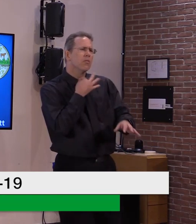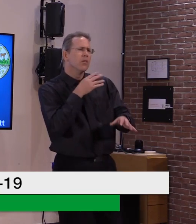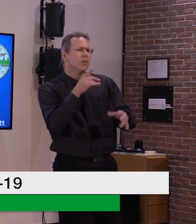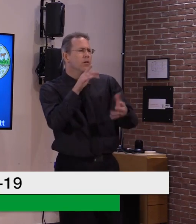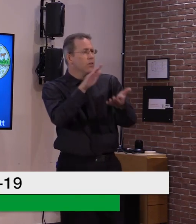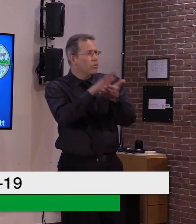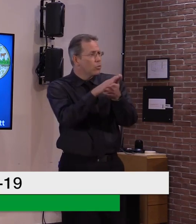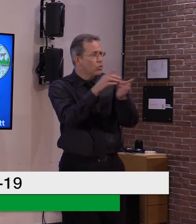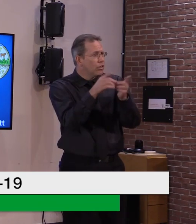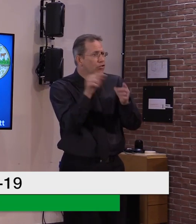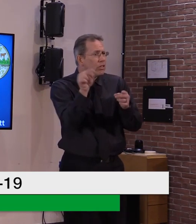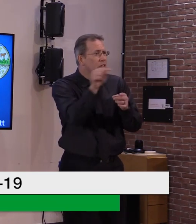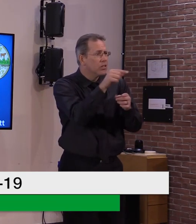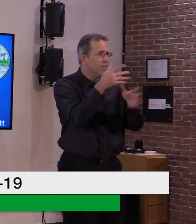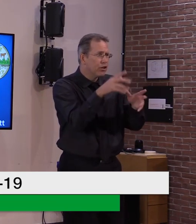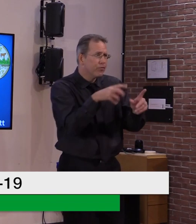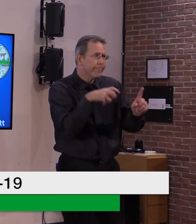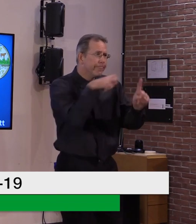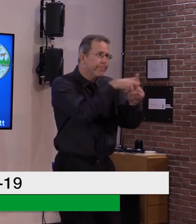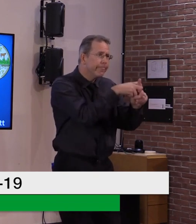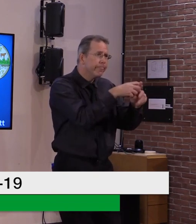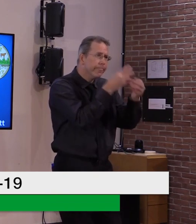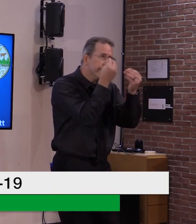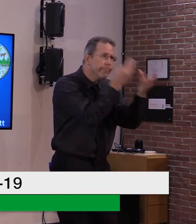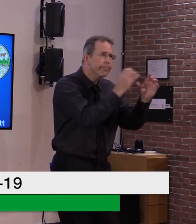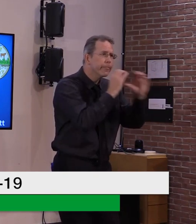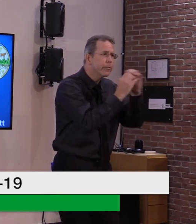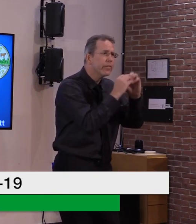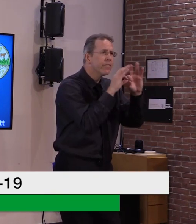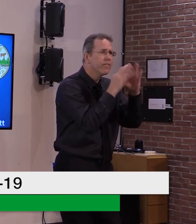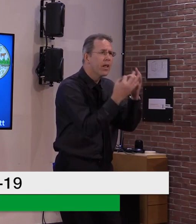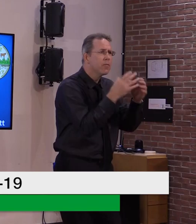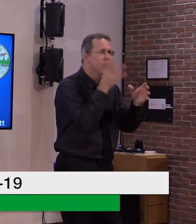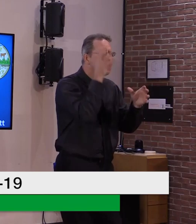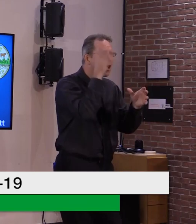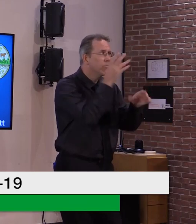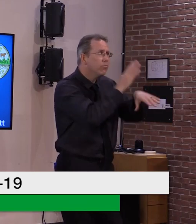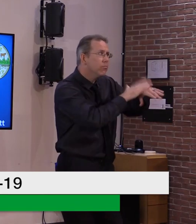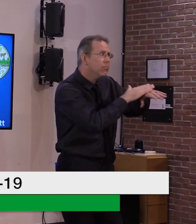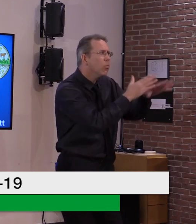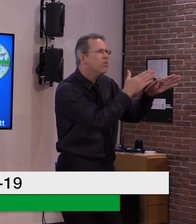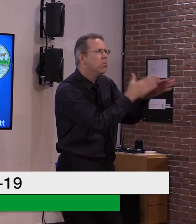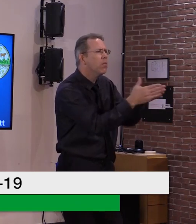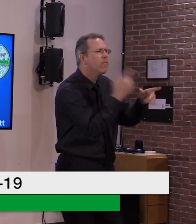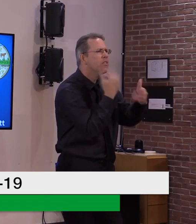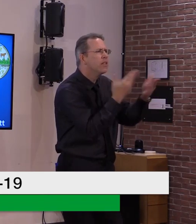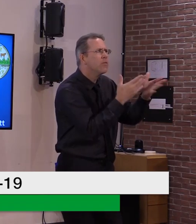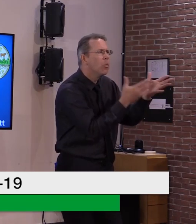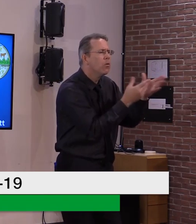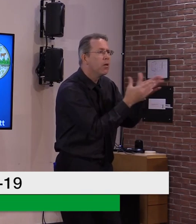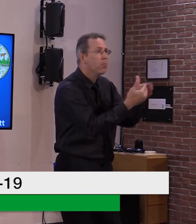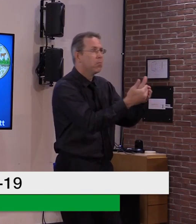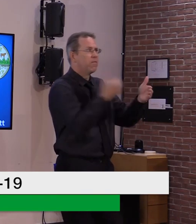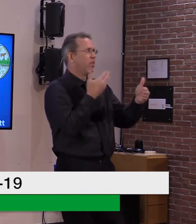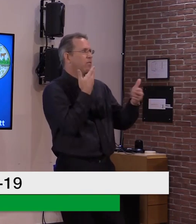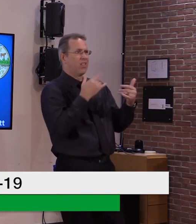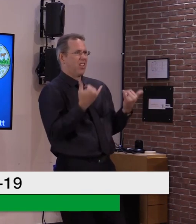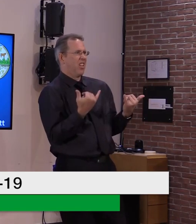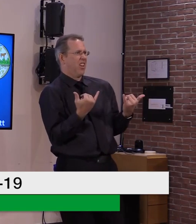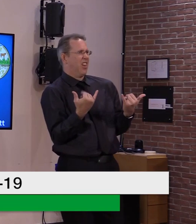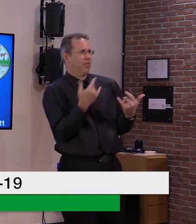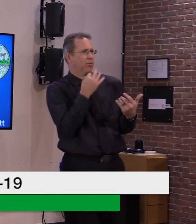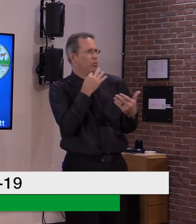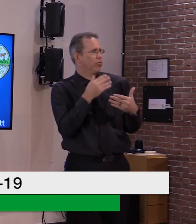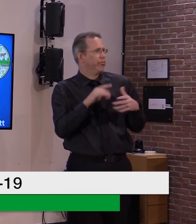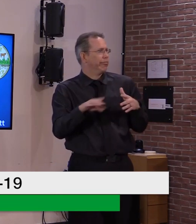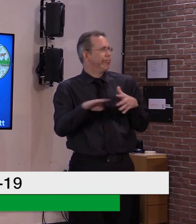don't participate at all in the survey that she my daughter receives every day when she goes to school there's no school kids